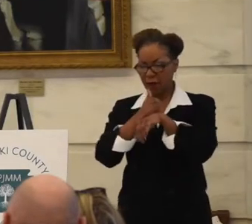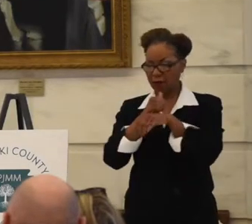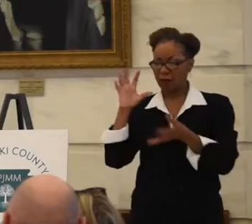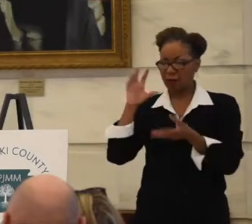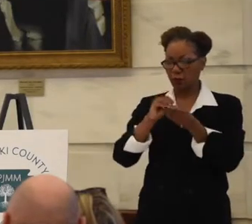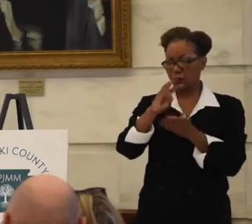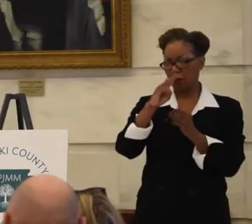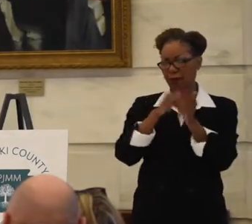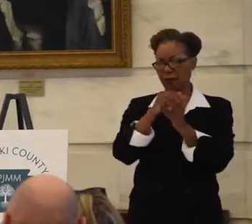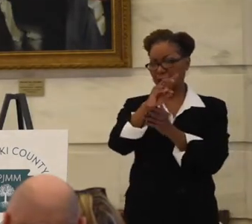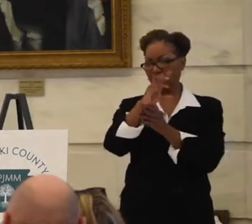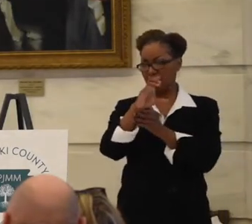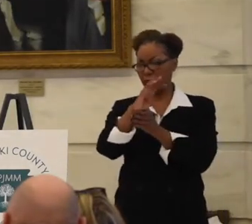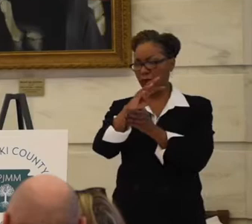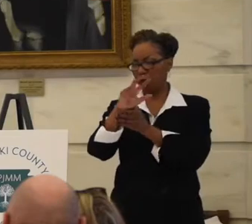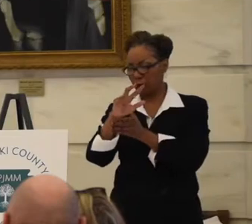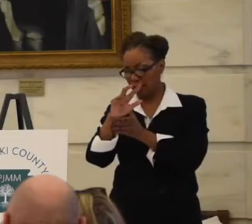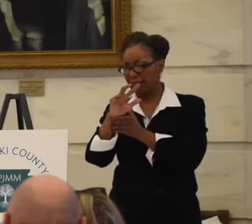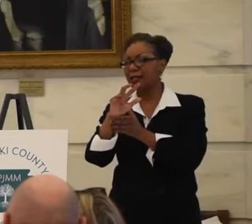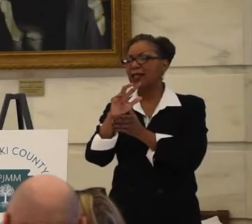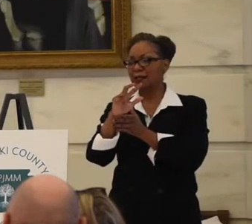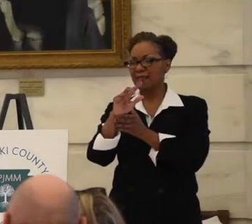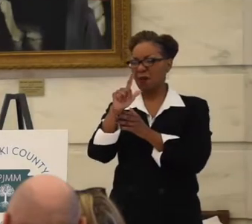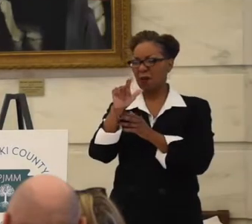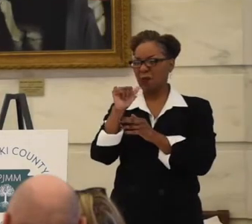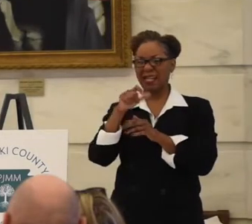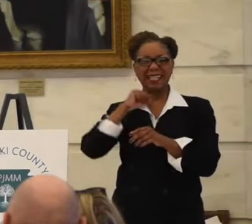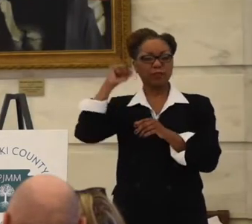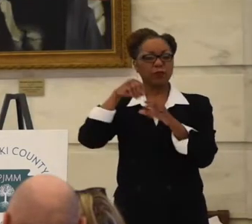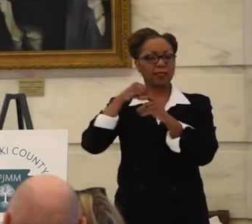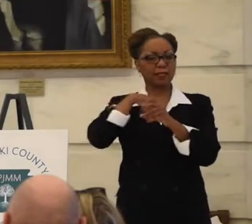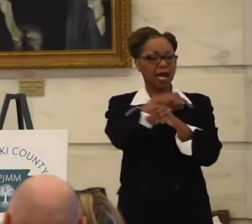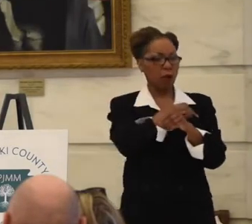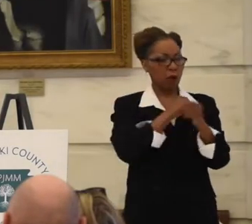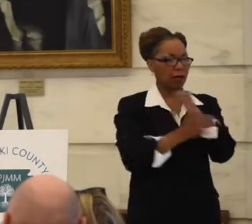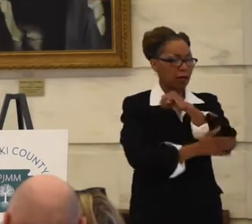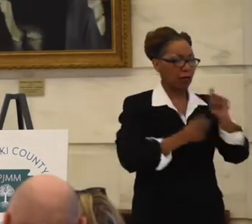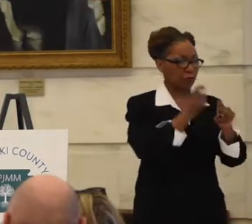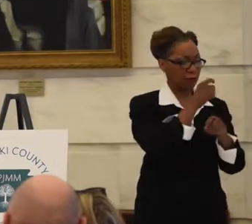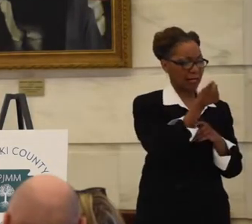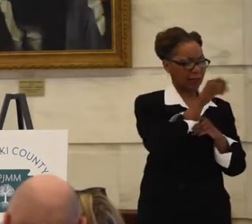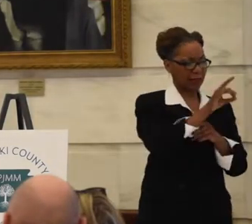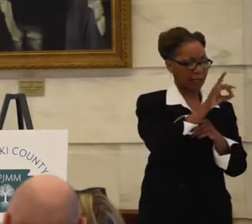of 4,743 lynchings in our country from 1882 to